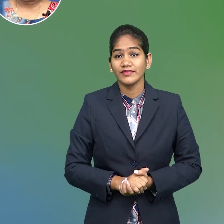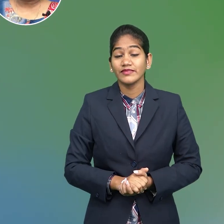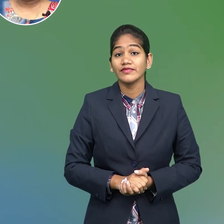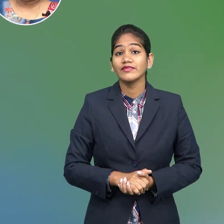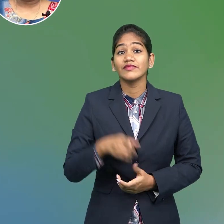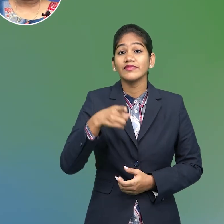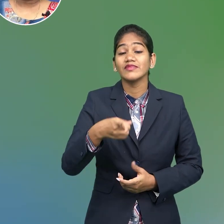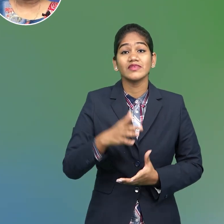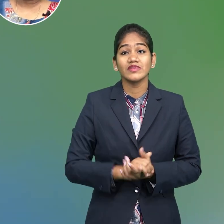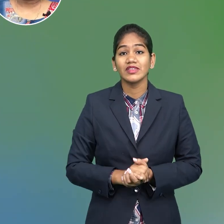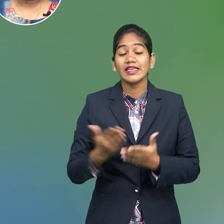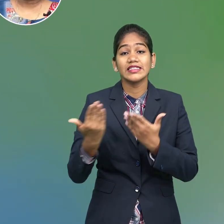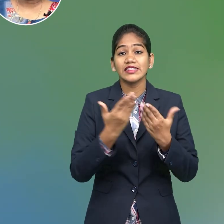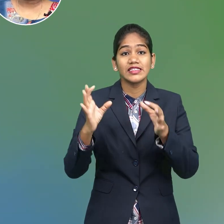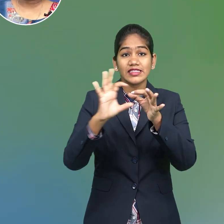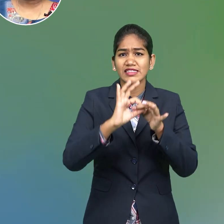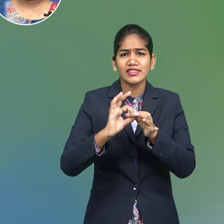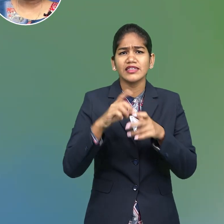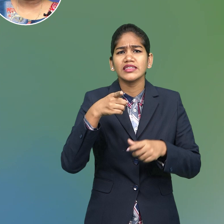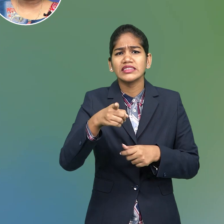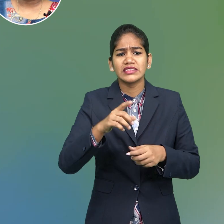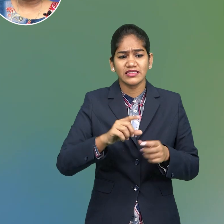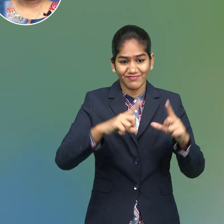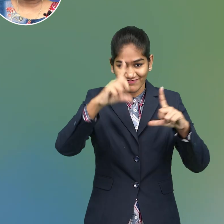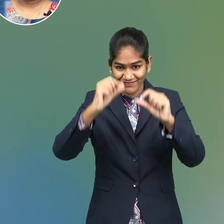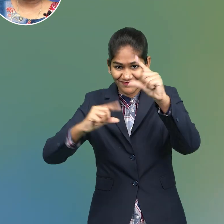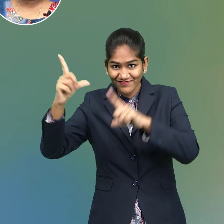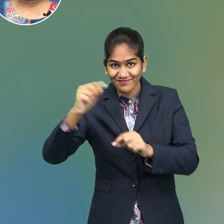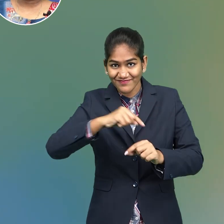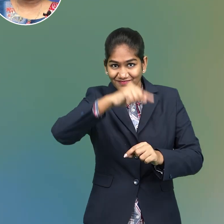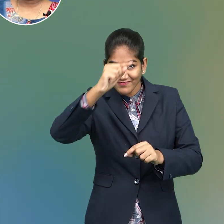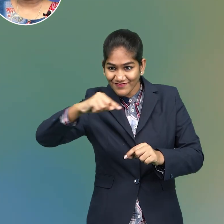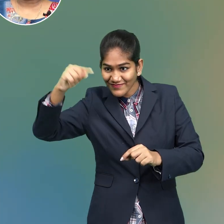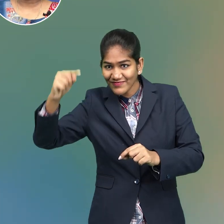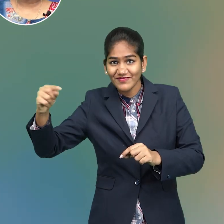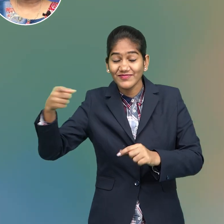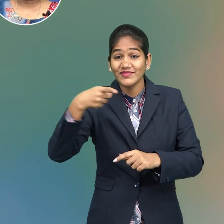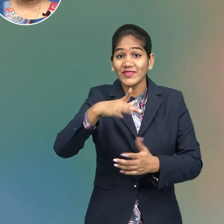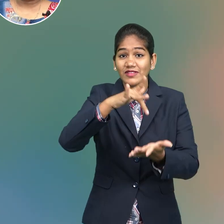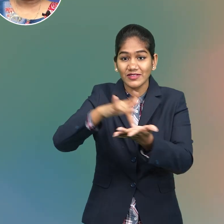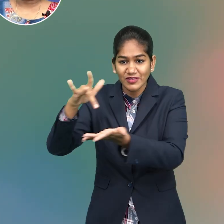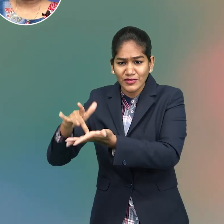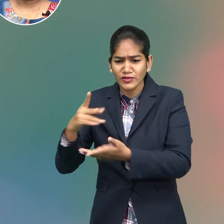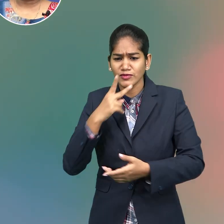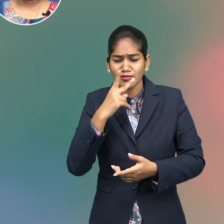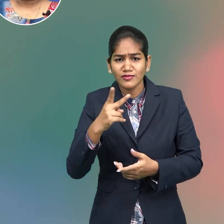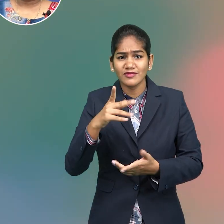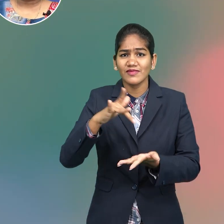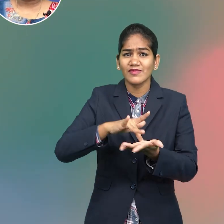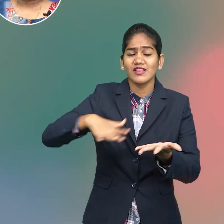A climograph is a graphical representation of a location's basic climate.